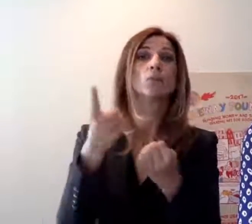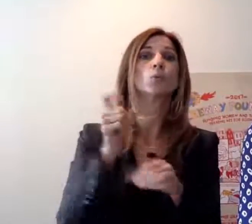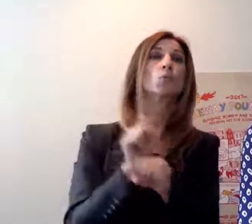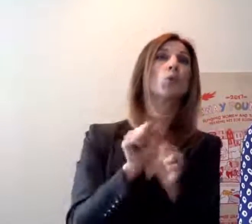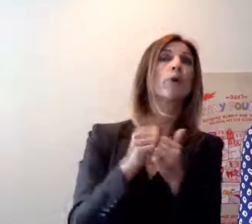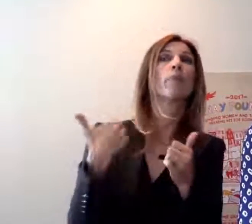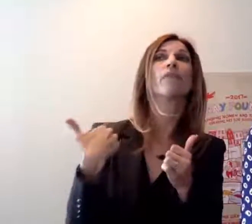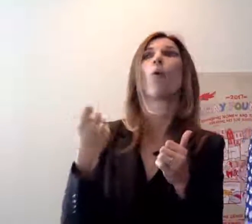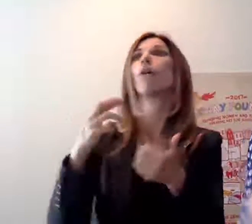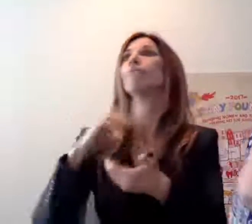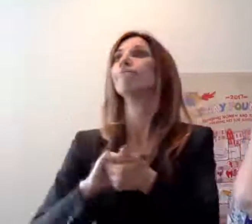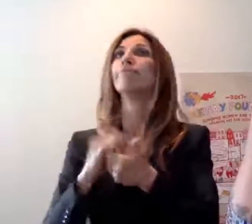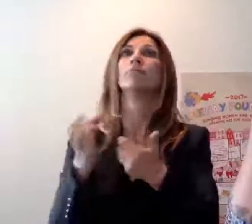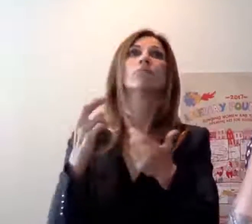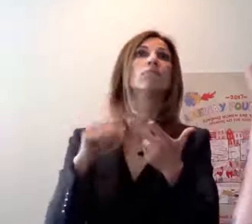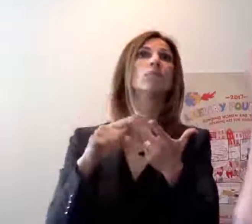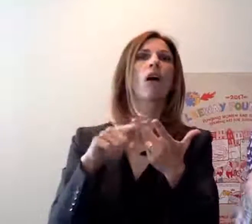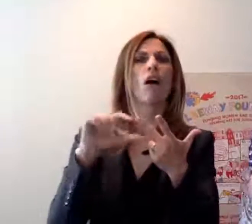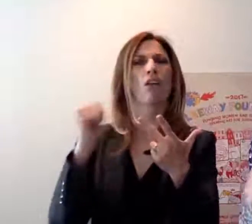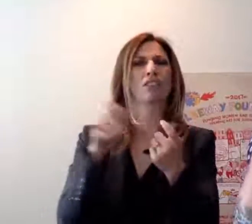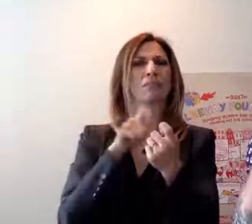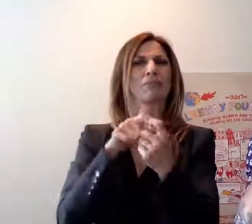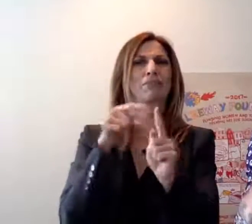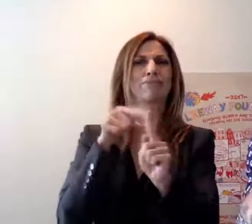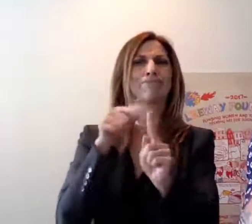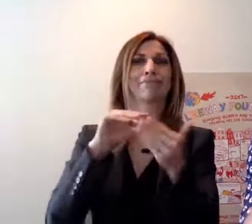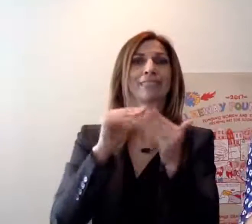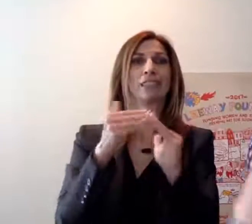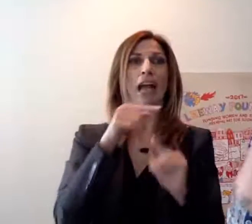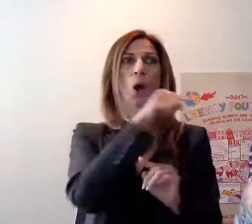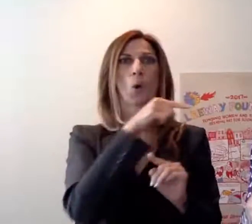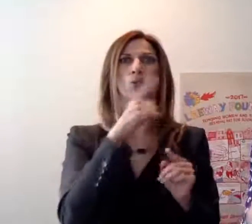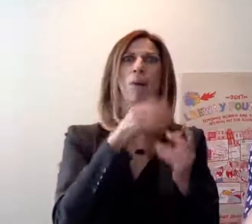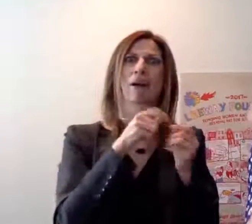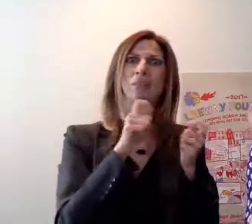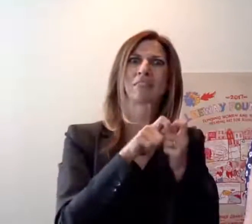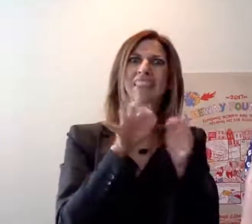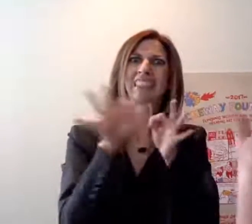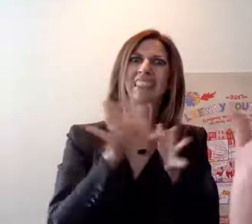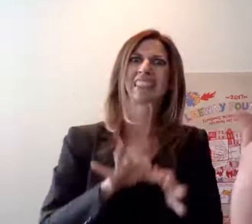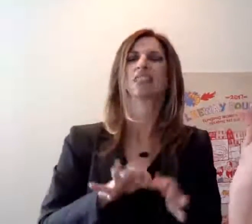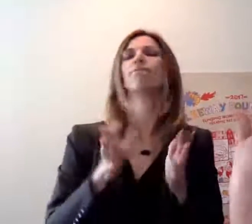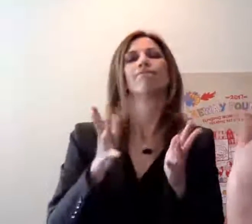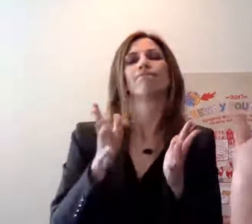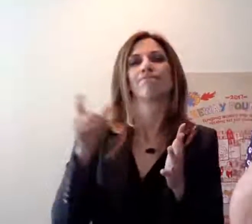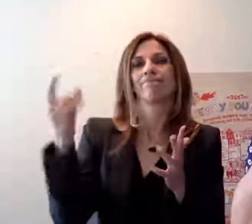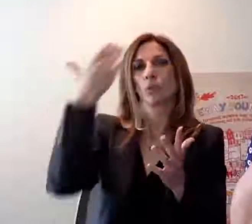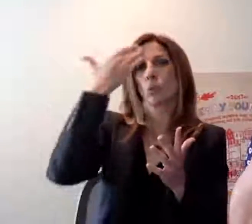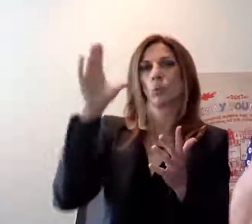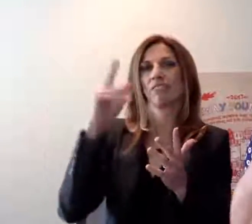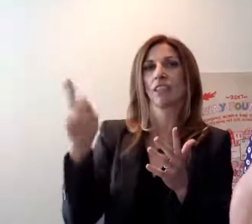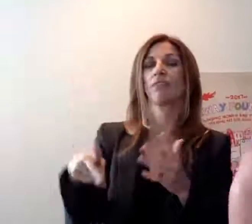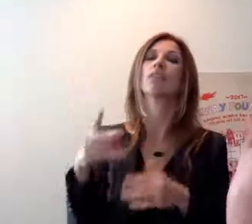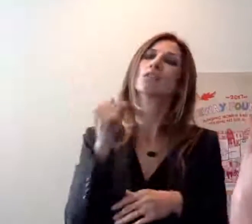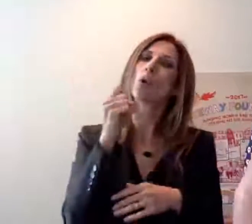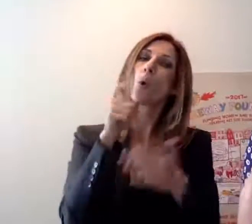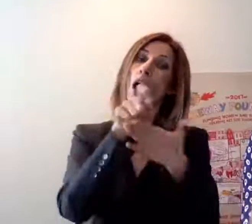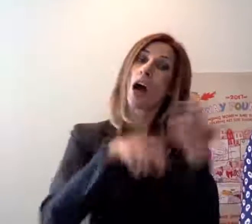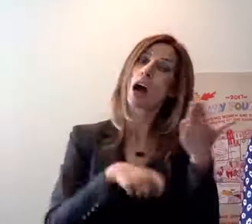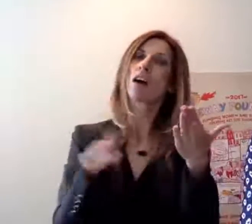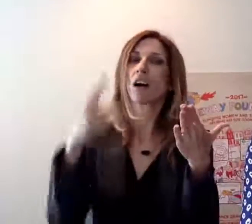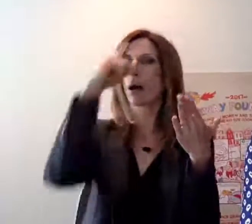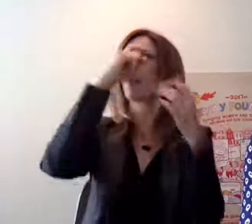the dynamics or demographics of particular neighborhoods, if you mention those. So imagine as if you were speaking to someone who's from